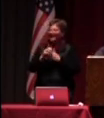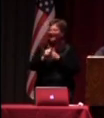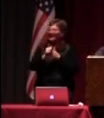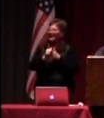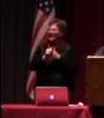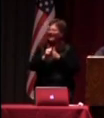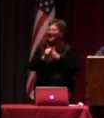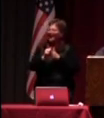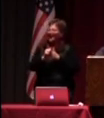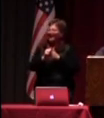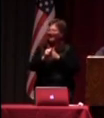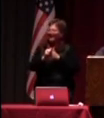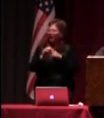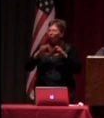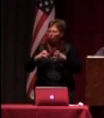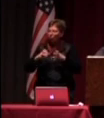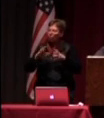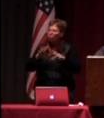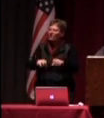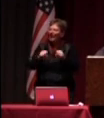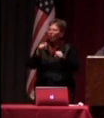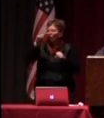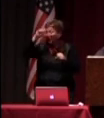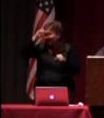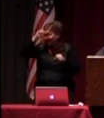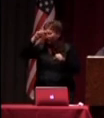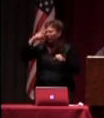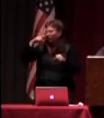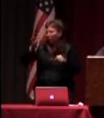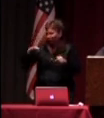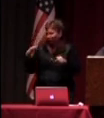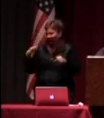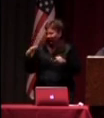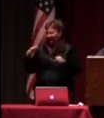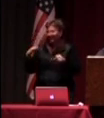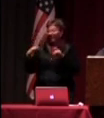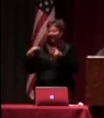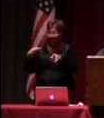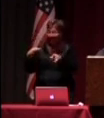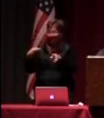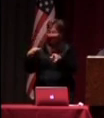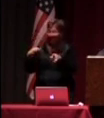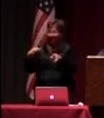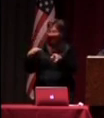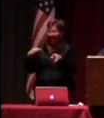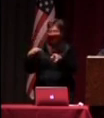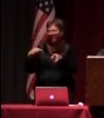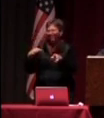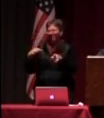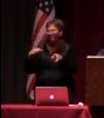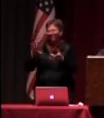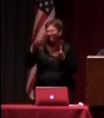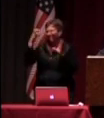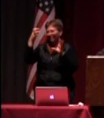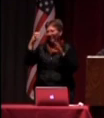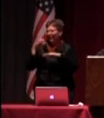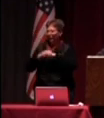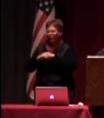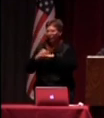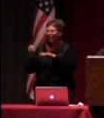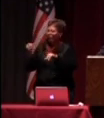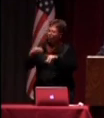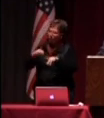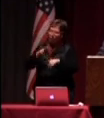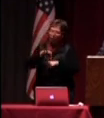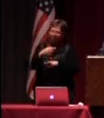that conquered Egypt for France. That campaign, unlike the Italian one, eventually turned disastrous. The British destroyed the French